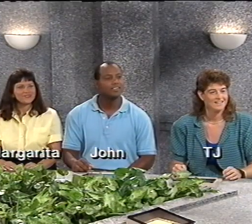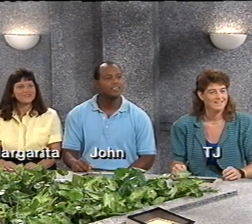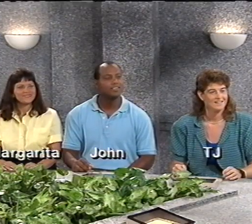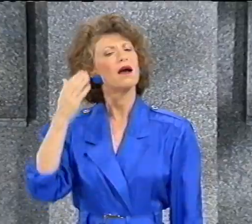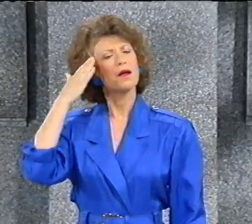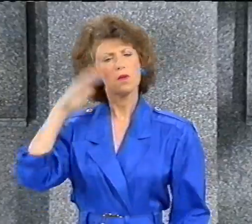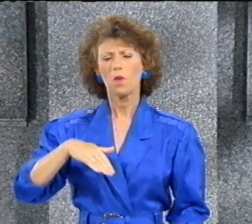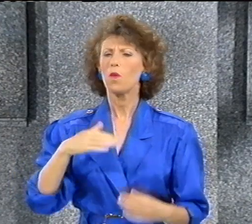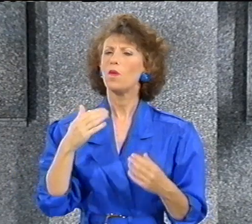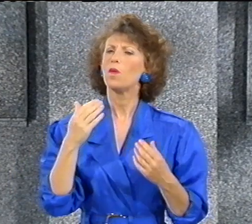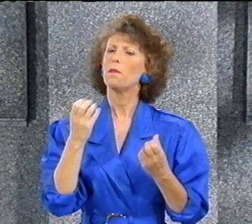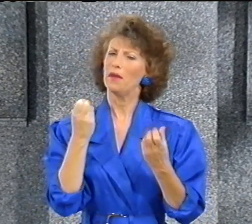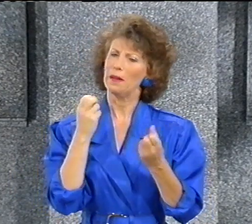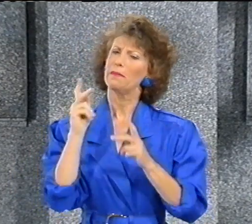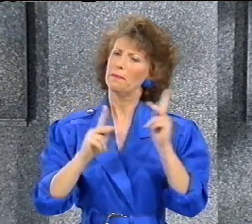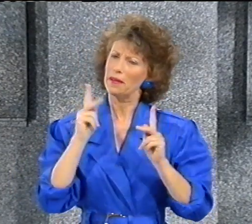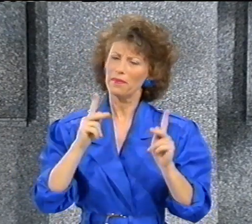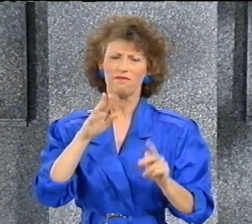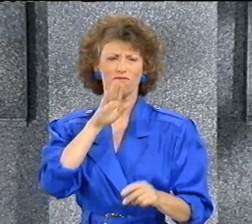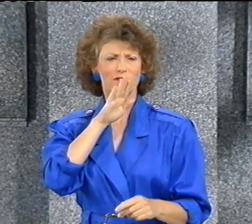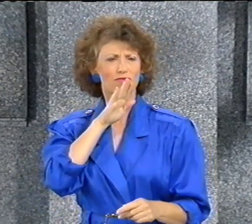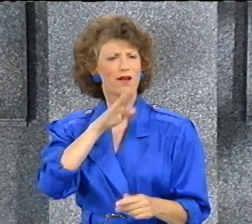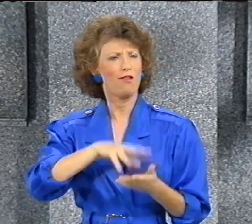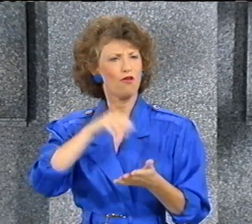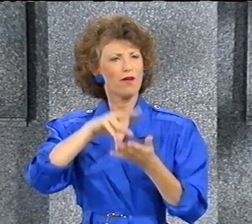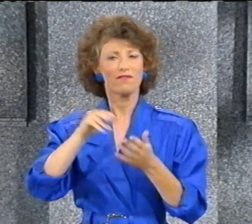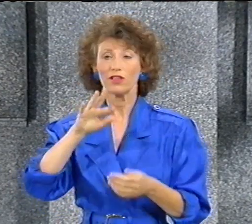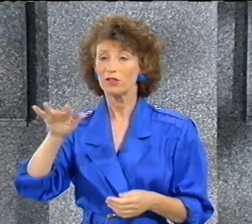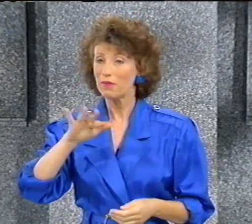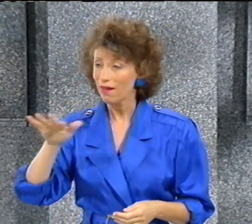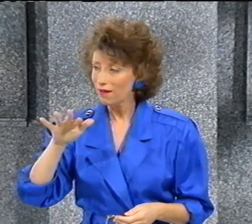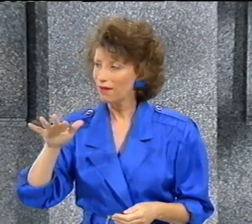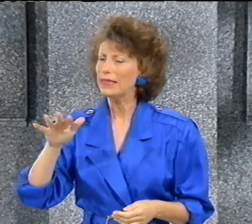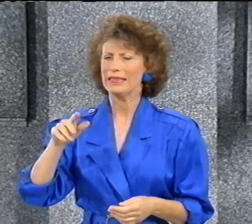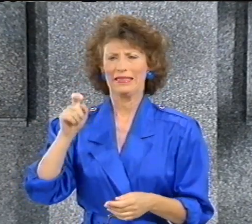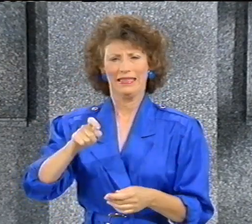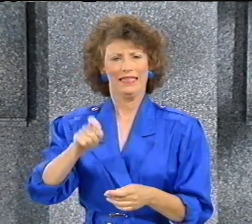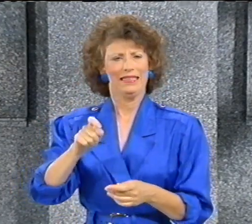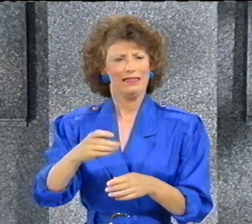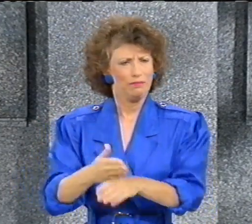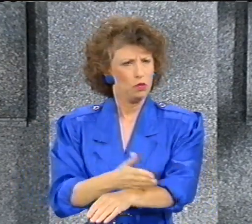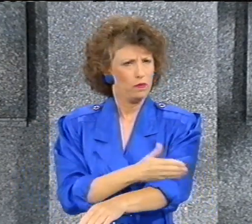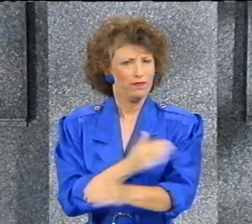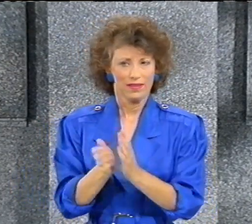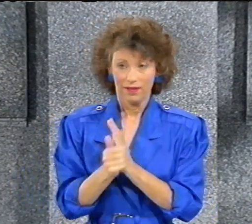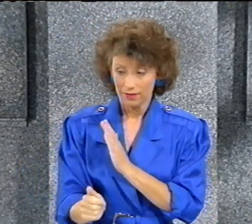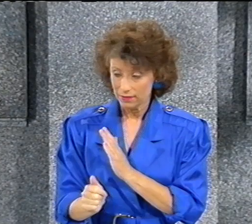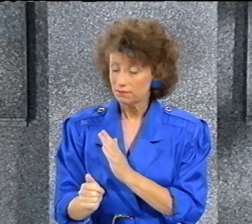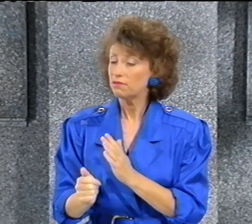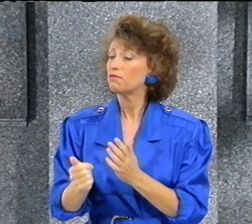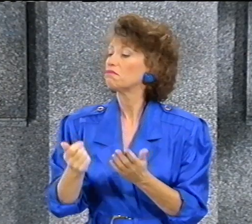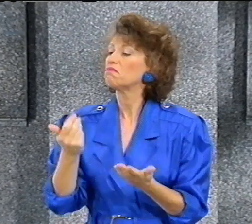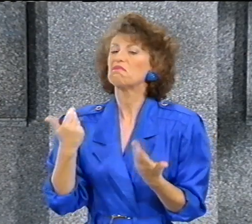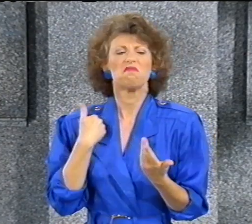I know many people experience frustration while learning to fingerspell, and they feel the need to improve their